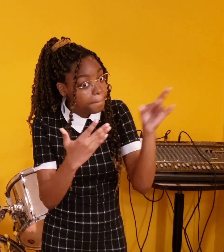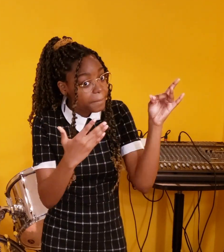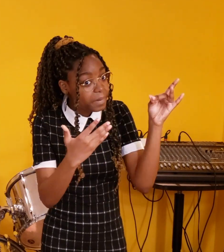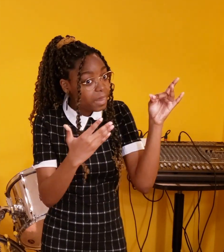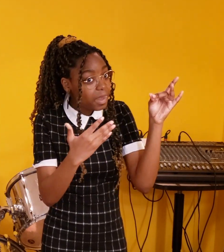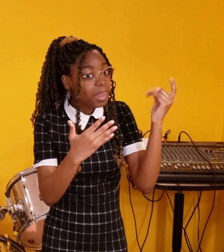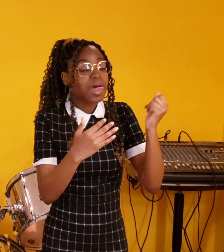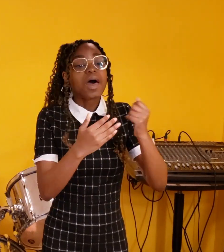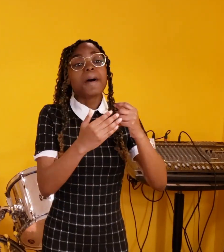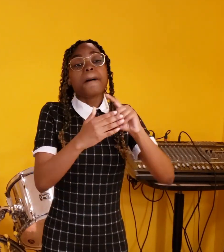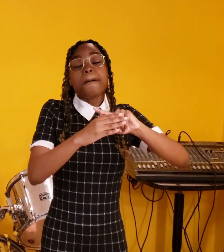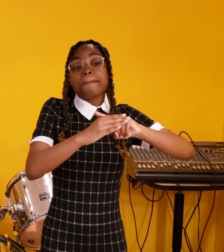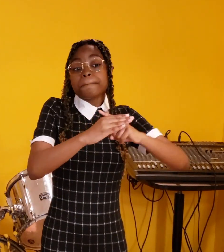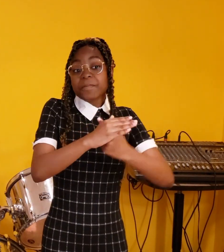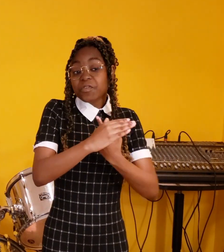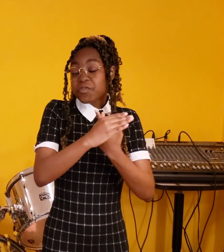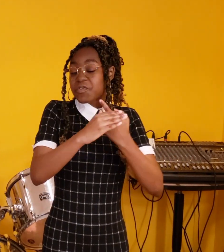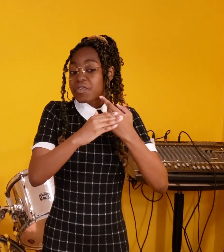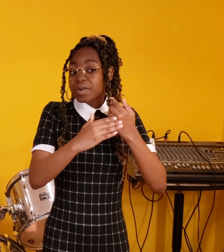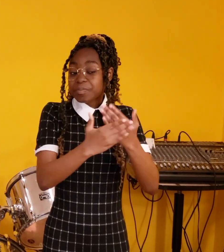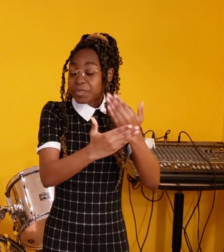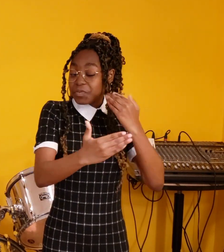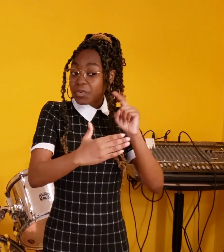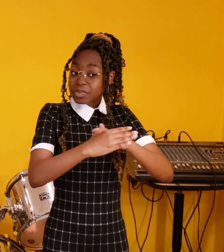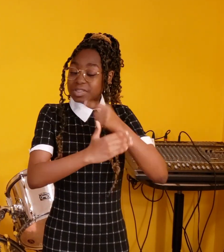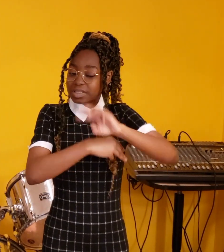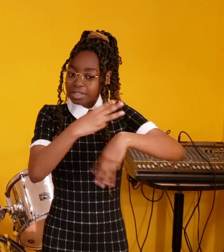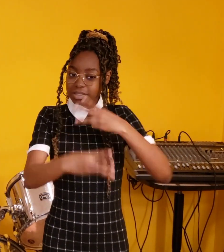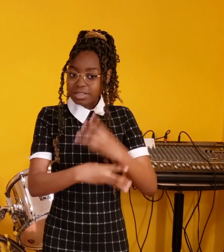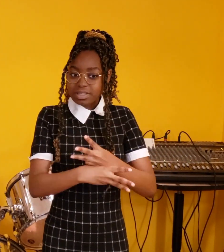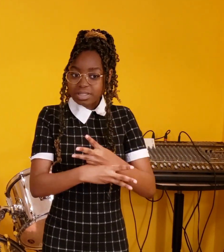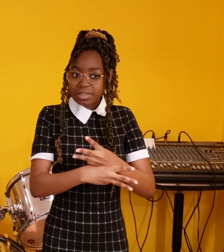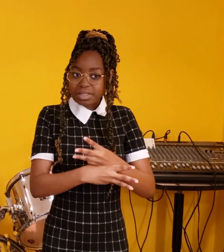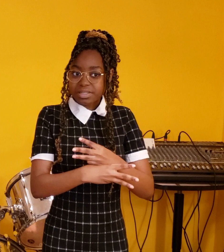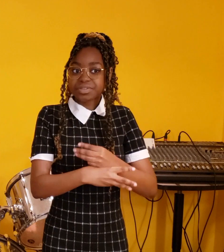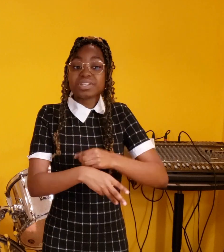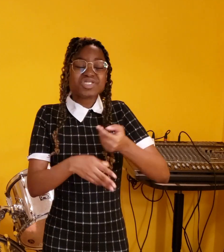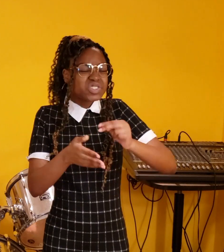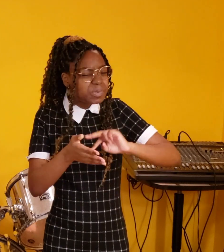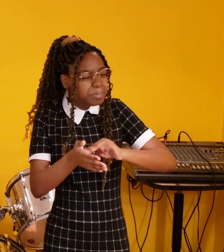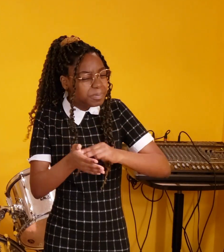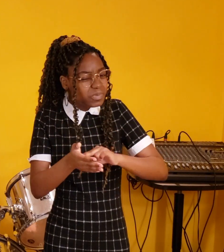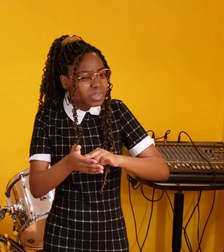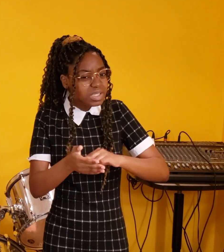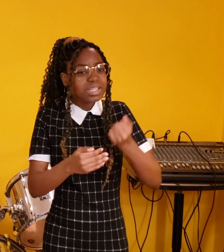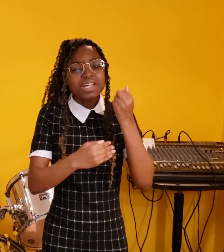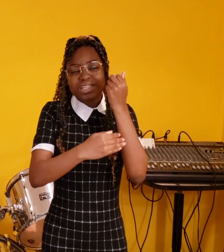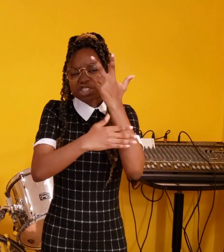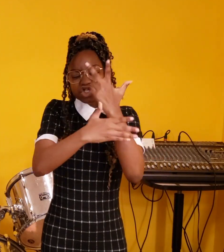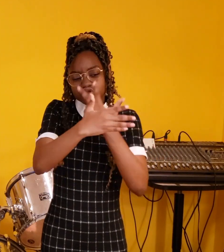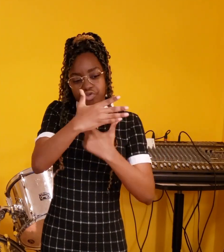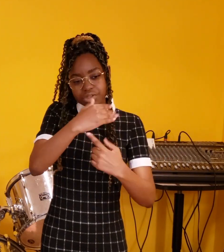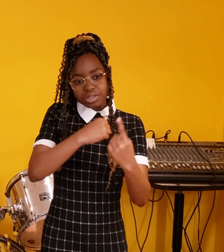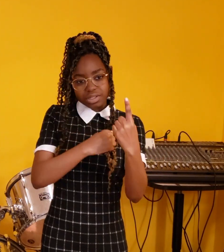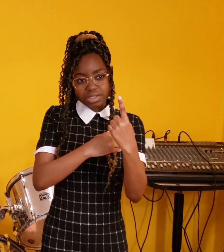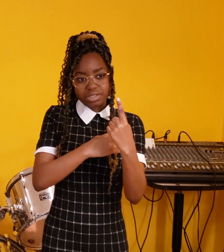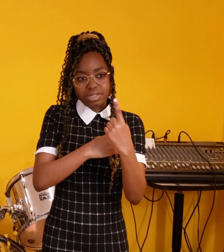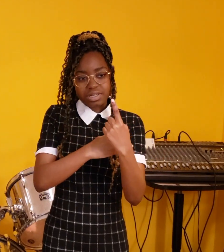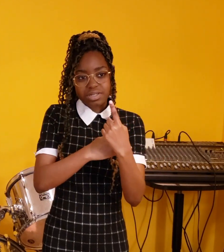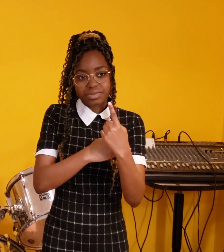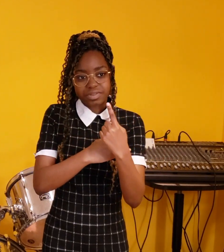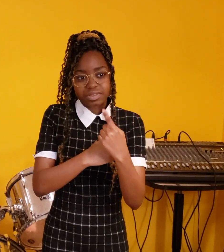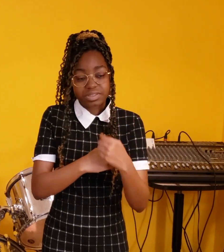So, what does it mean? What this passage is saying is that the Trinity, the triune